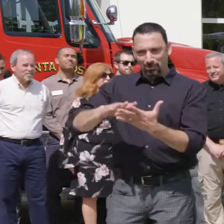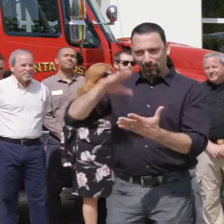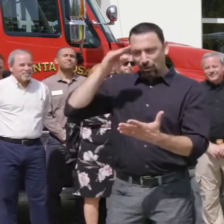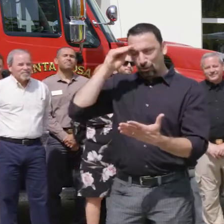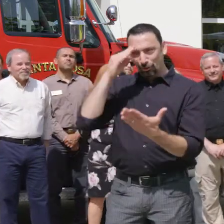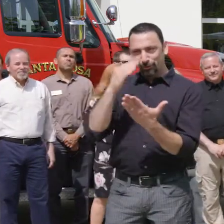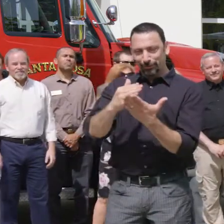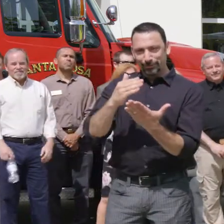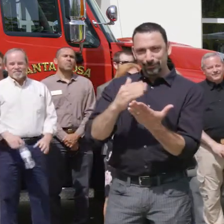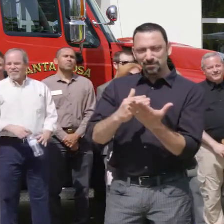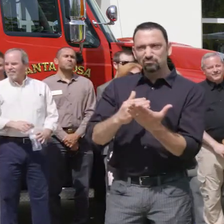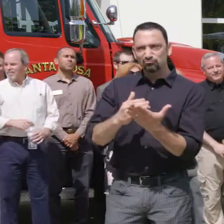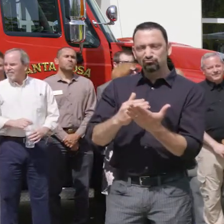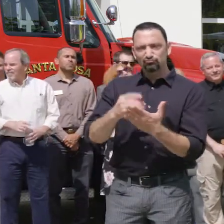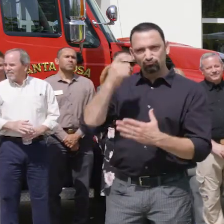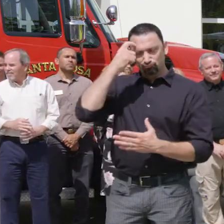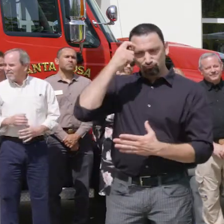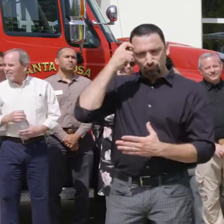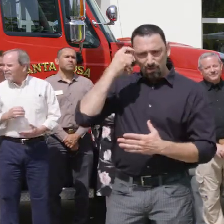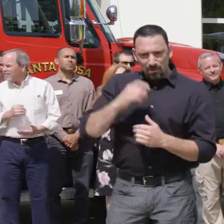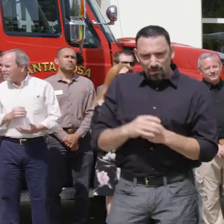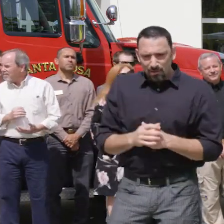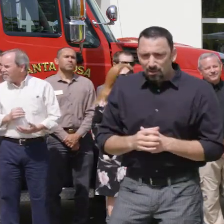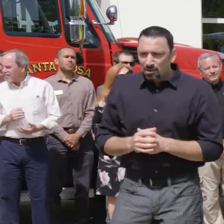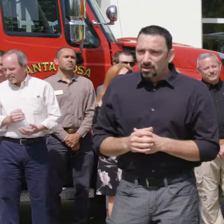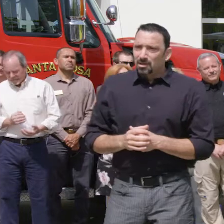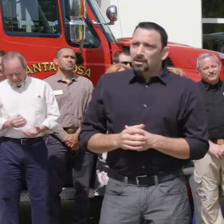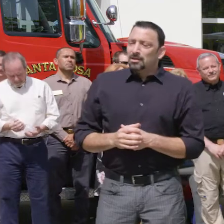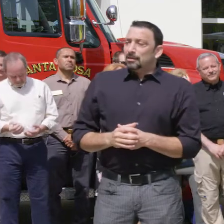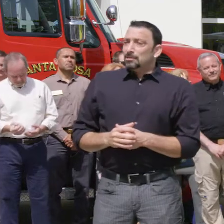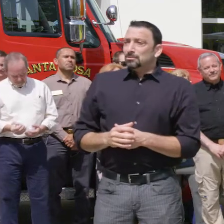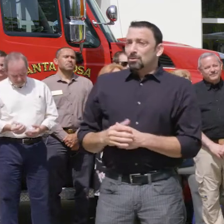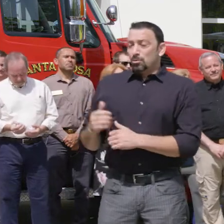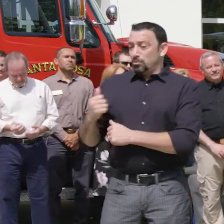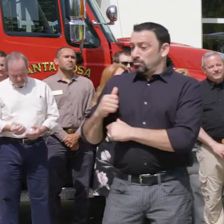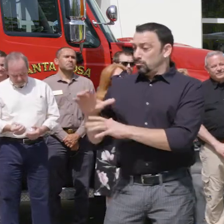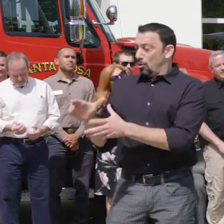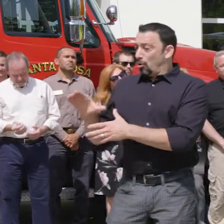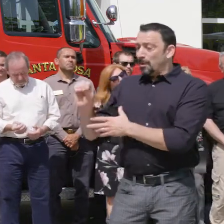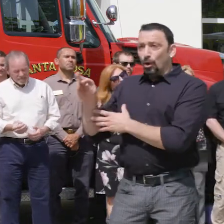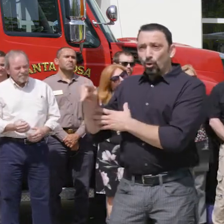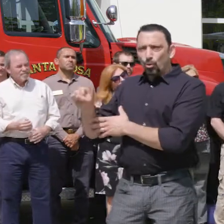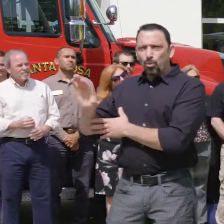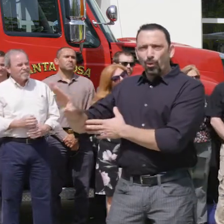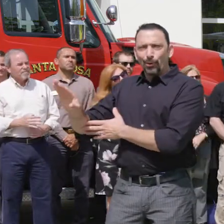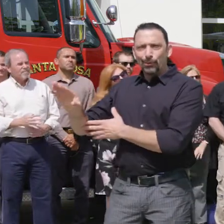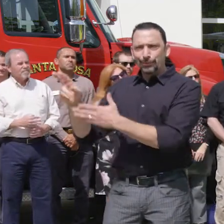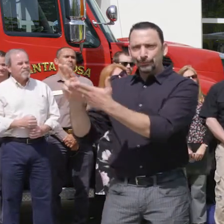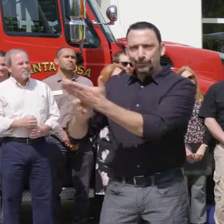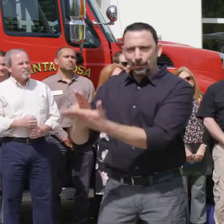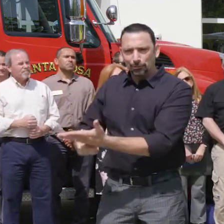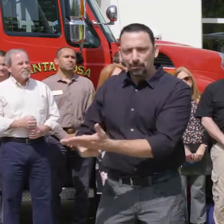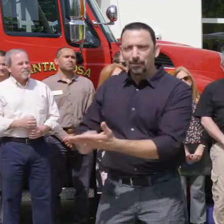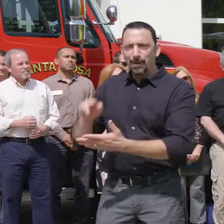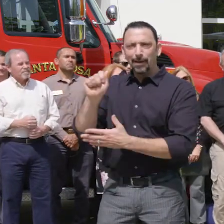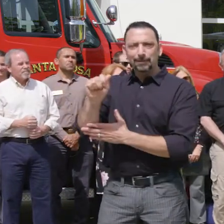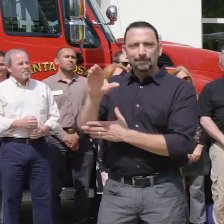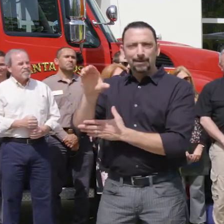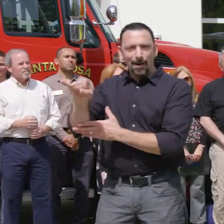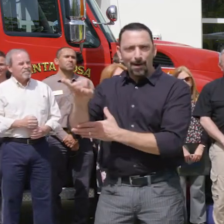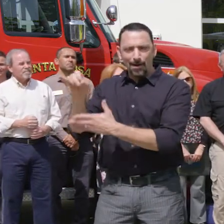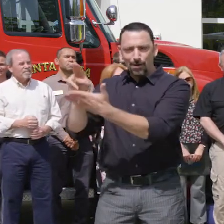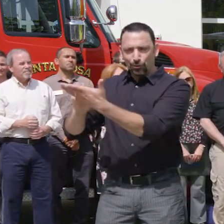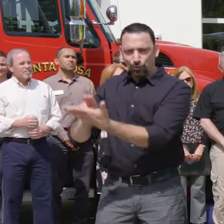on this. One, the Corps' contract, the ACI contract,